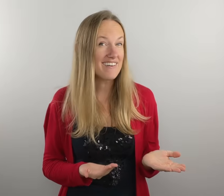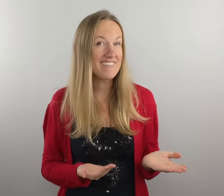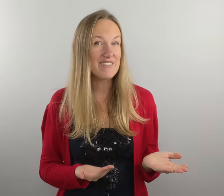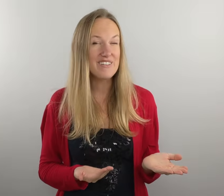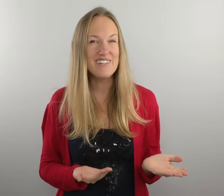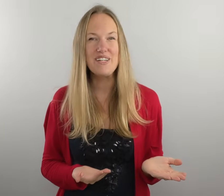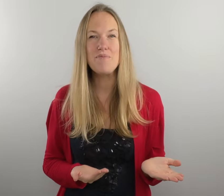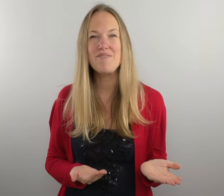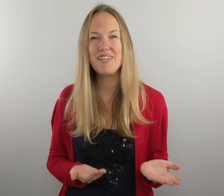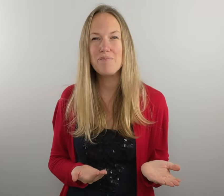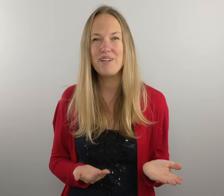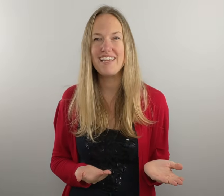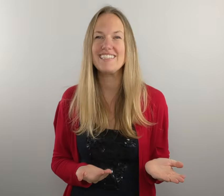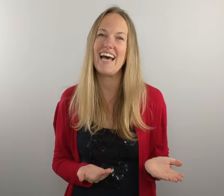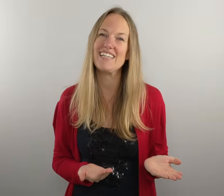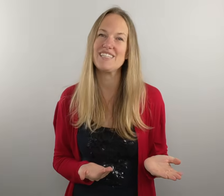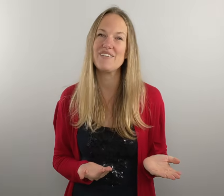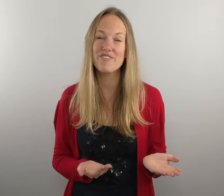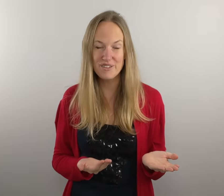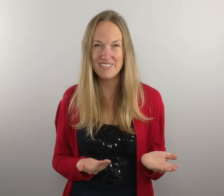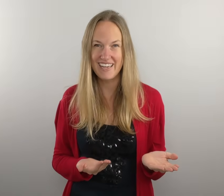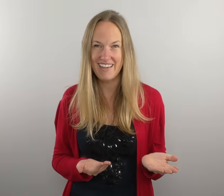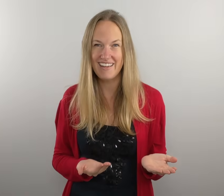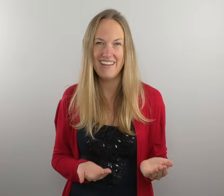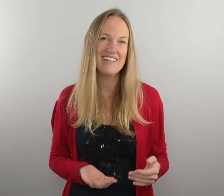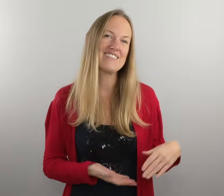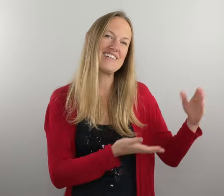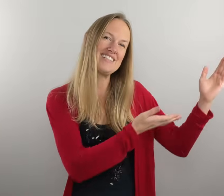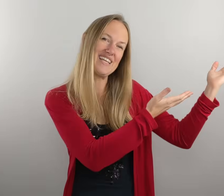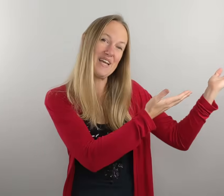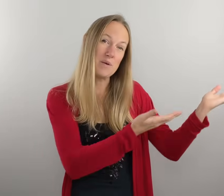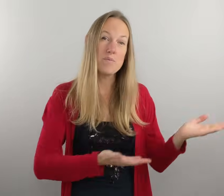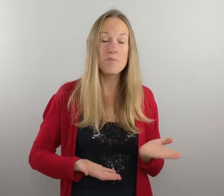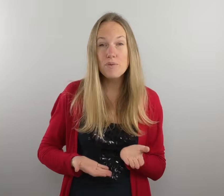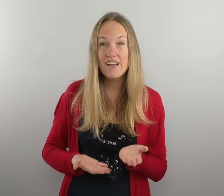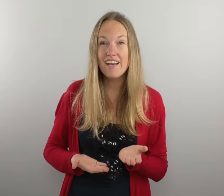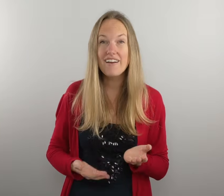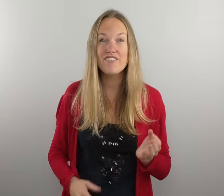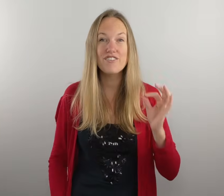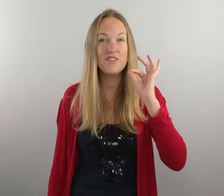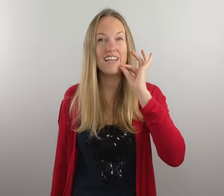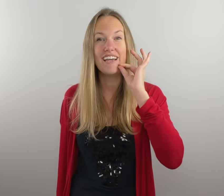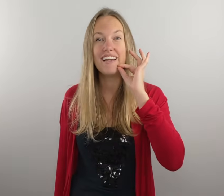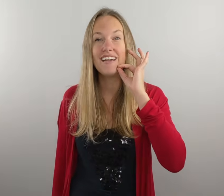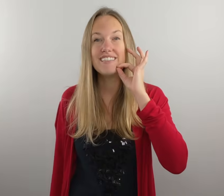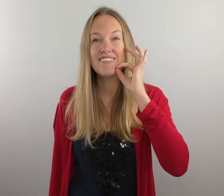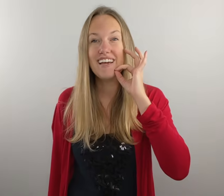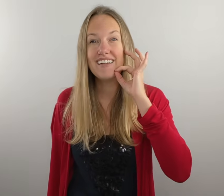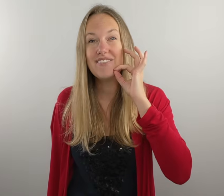don't know if you knew, but figgy pudding is actually fruit cake. So we're gonna say, bring fruit cake. So then you're making